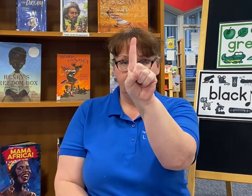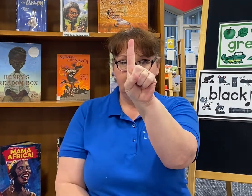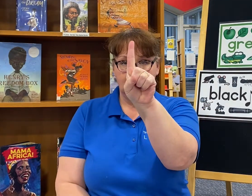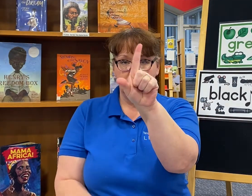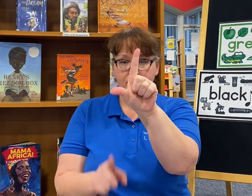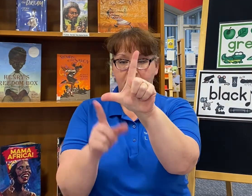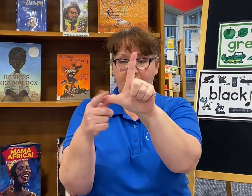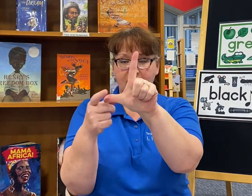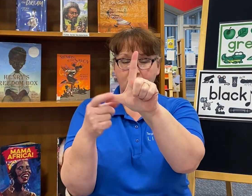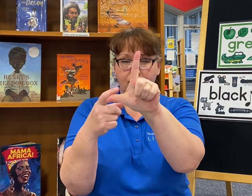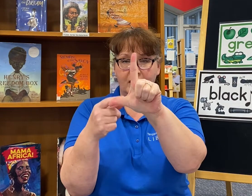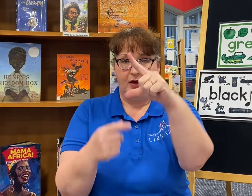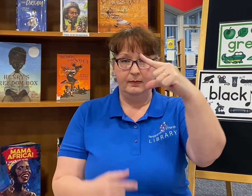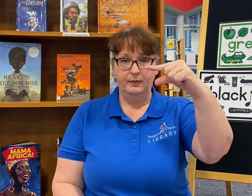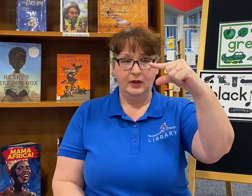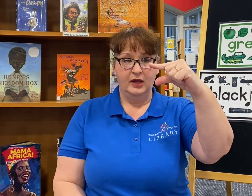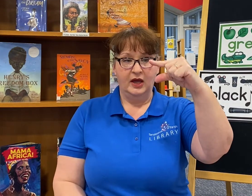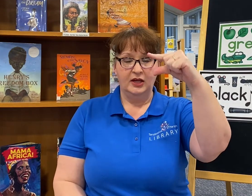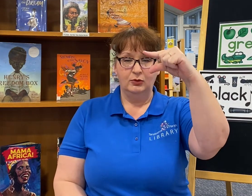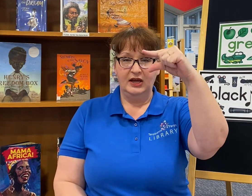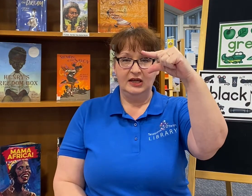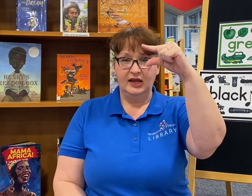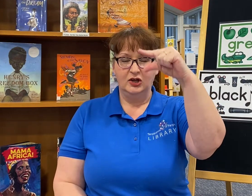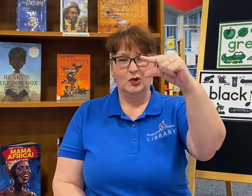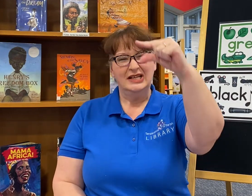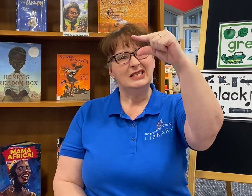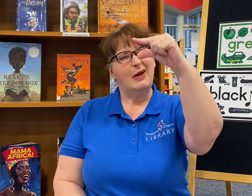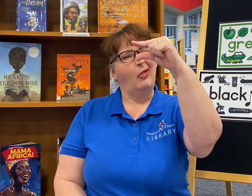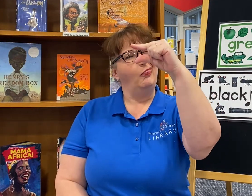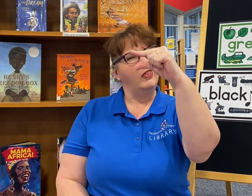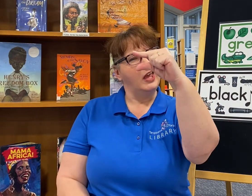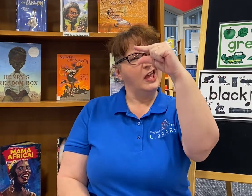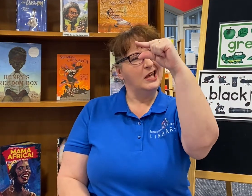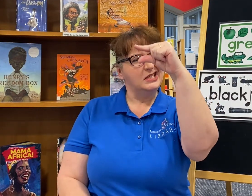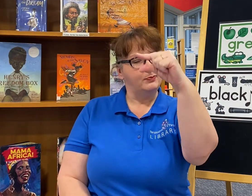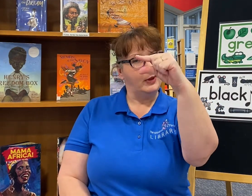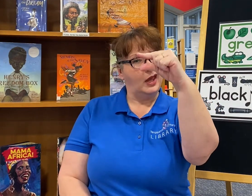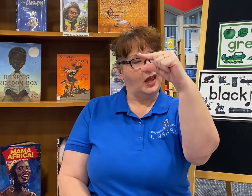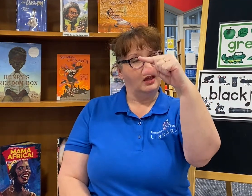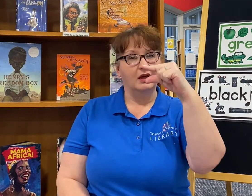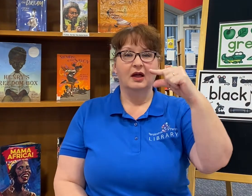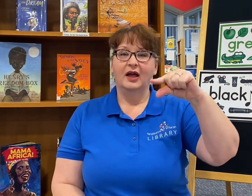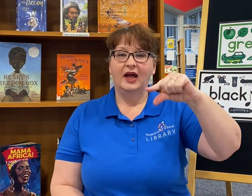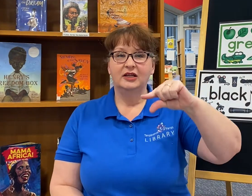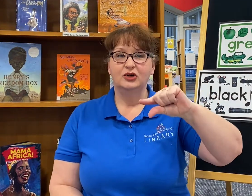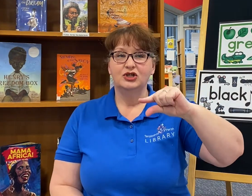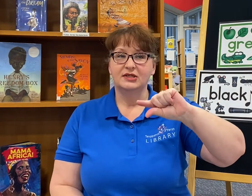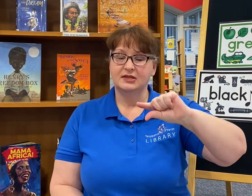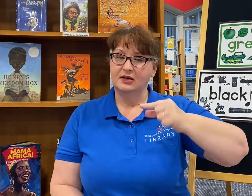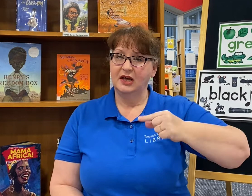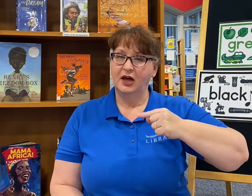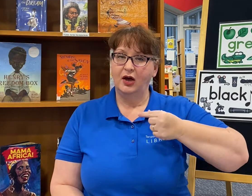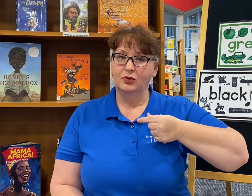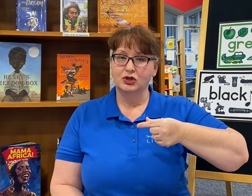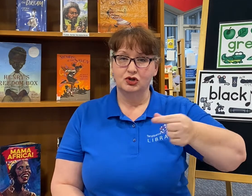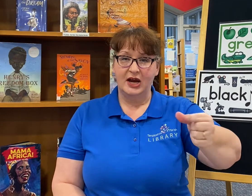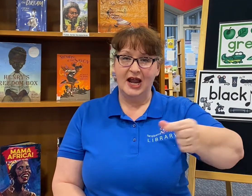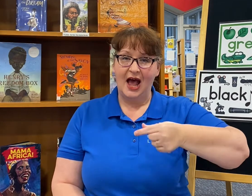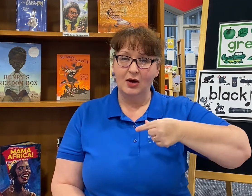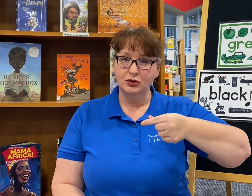finger and your thumb, and you make it like you're going, it's about this big, and you just can go straight out where